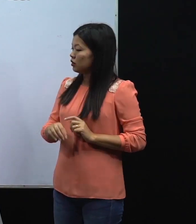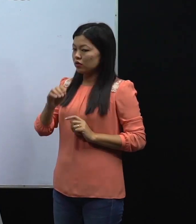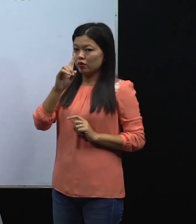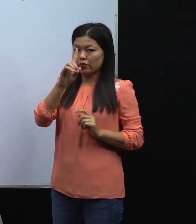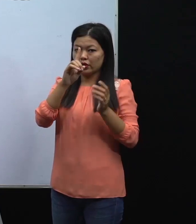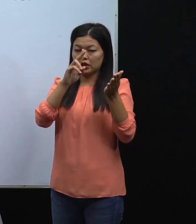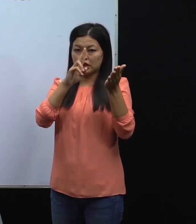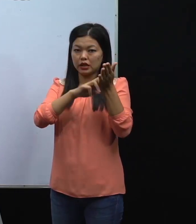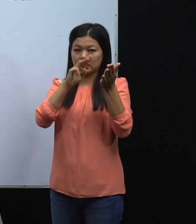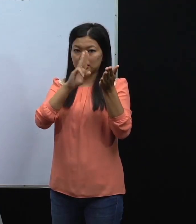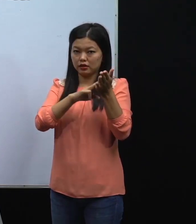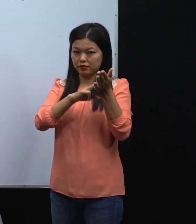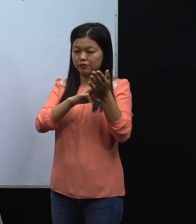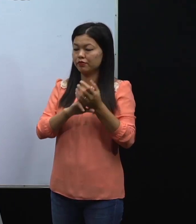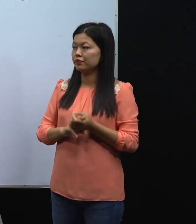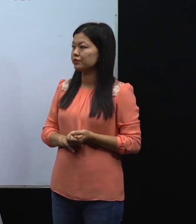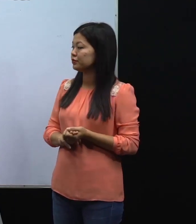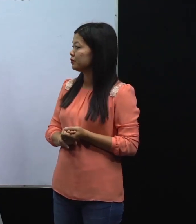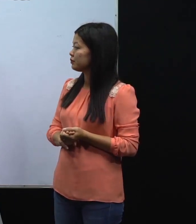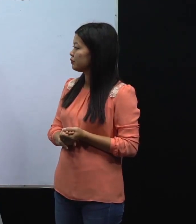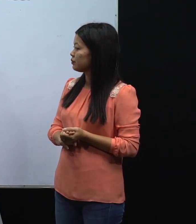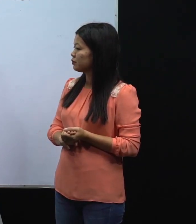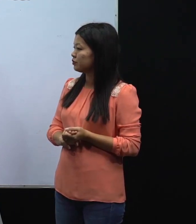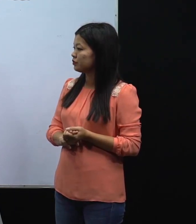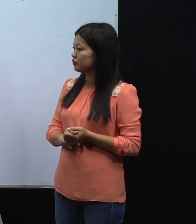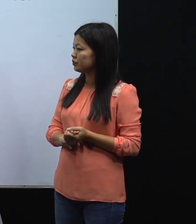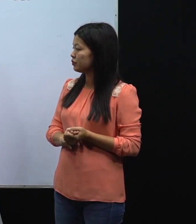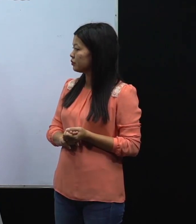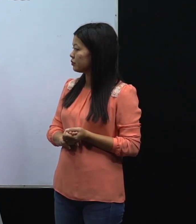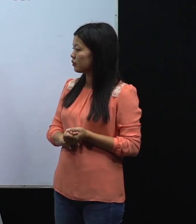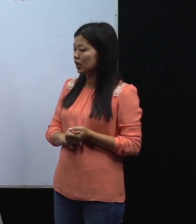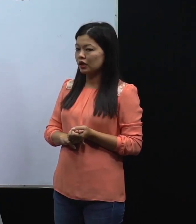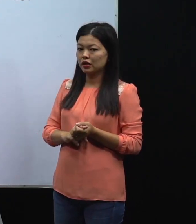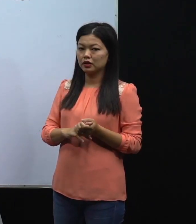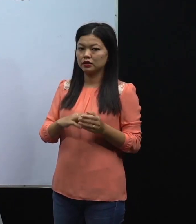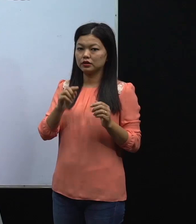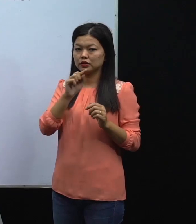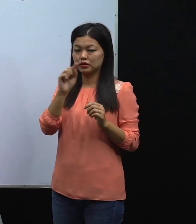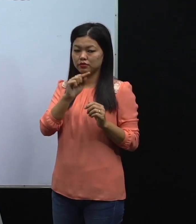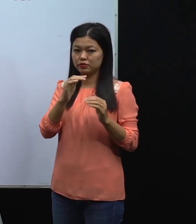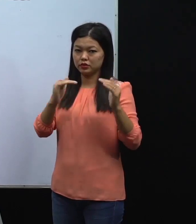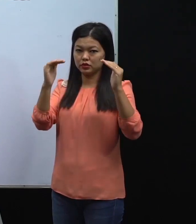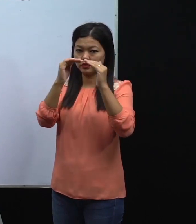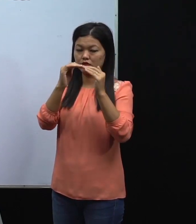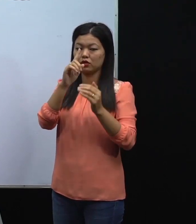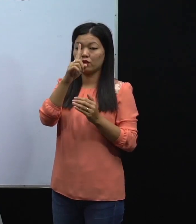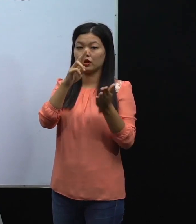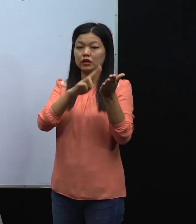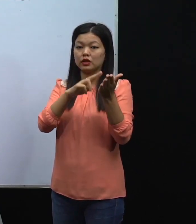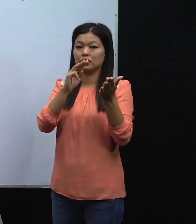1 nm, okay, 1 nanometer is equal to